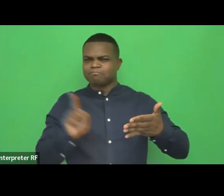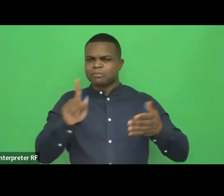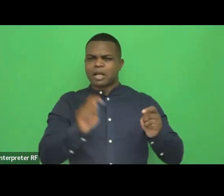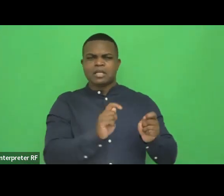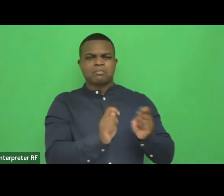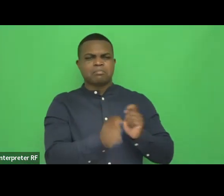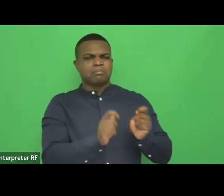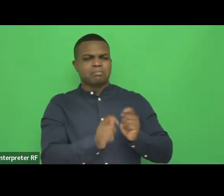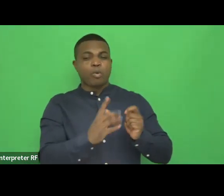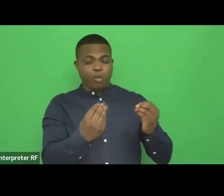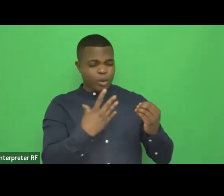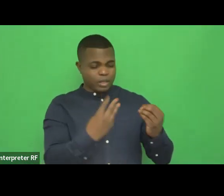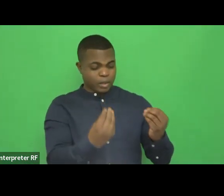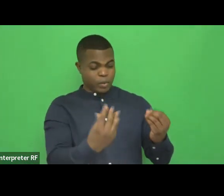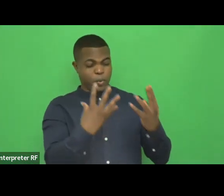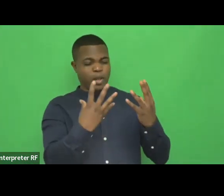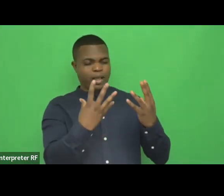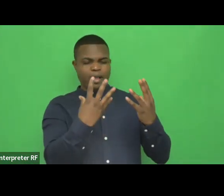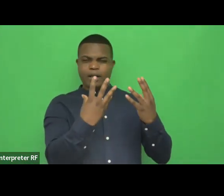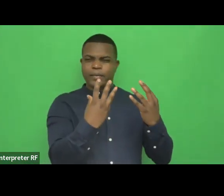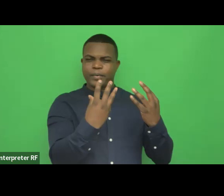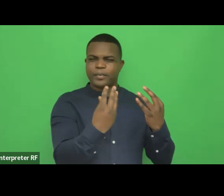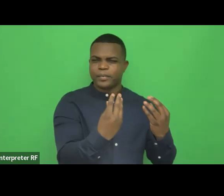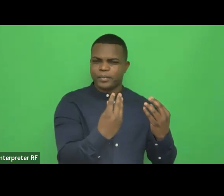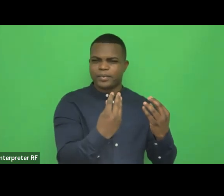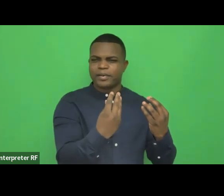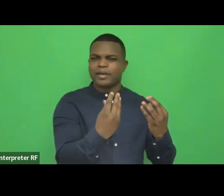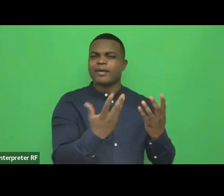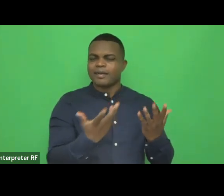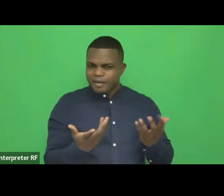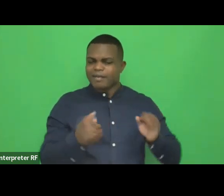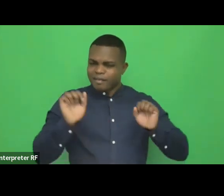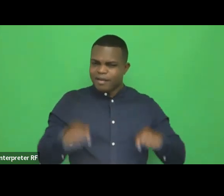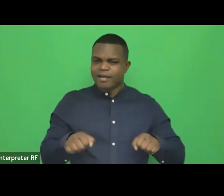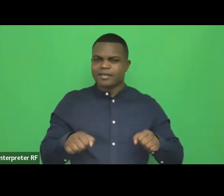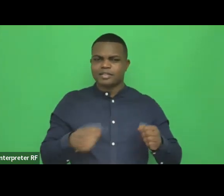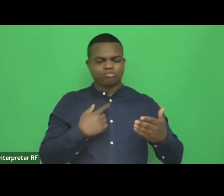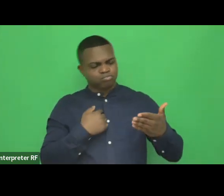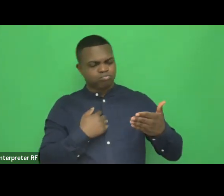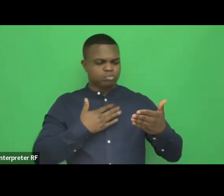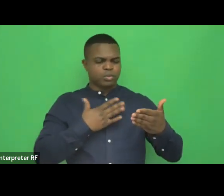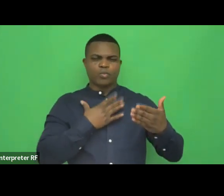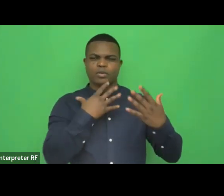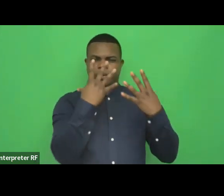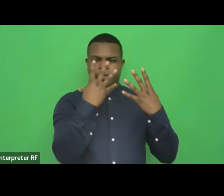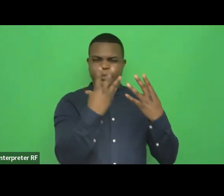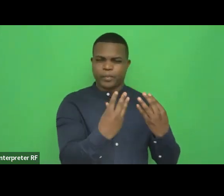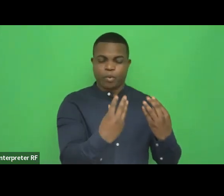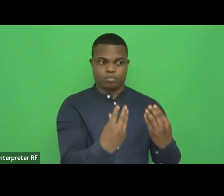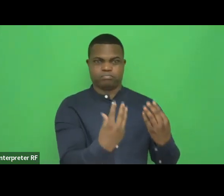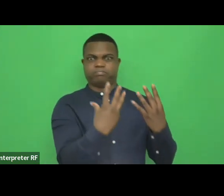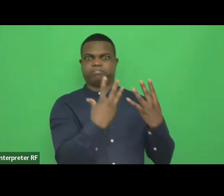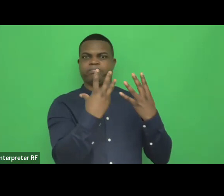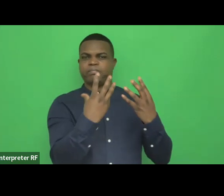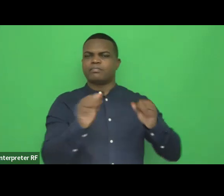contrast experience, and an option such as sepia will be helpful. Many people find that some typefaces